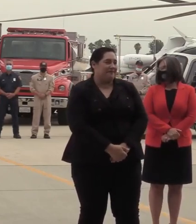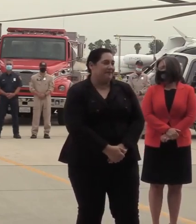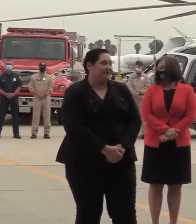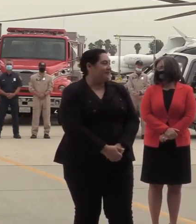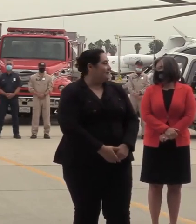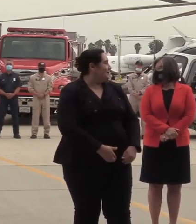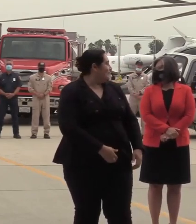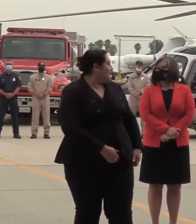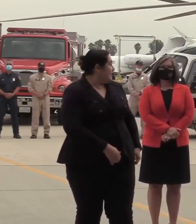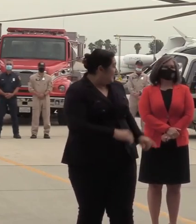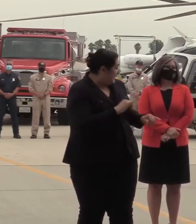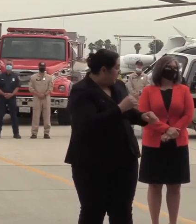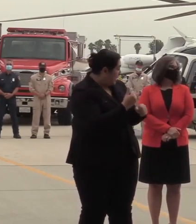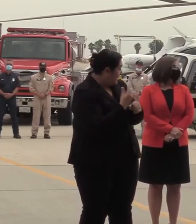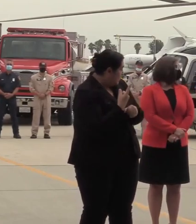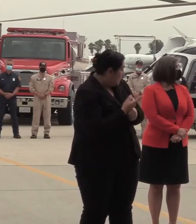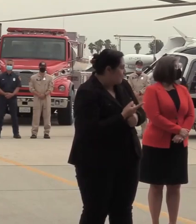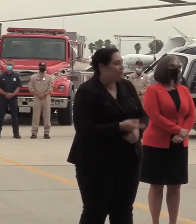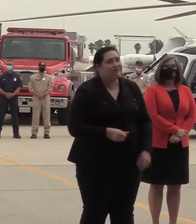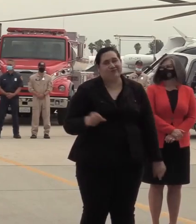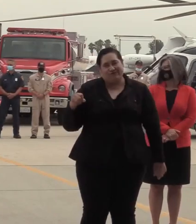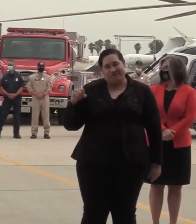Didn't this happen last year? I think so.